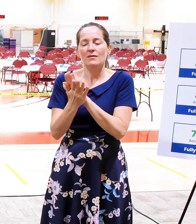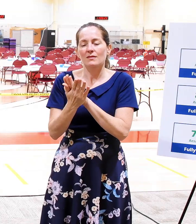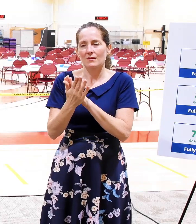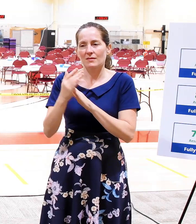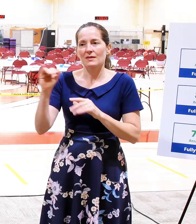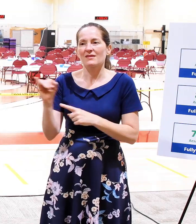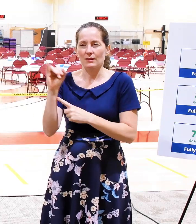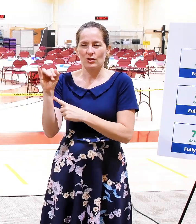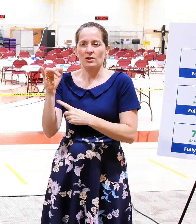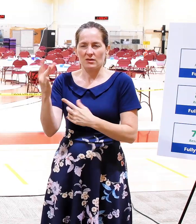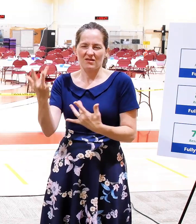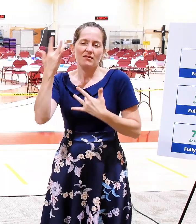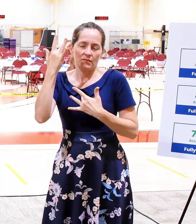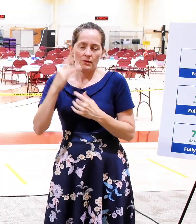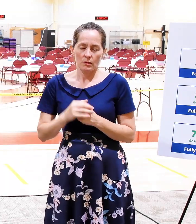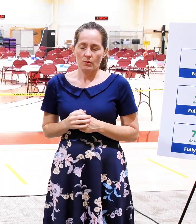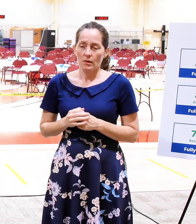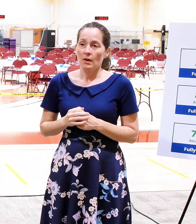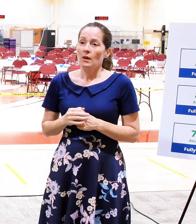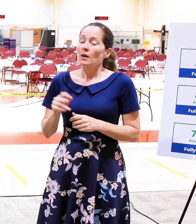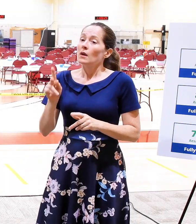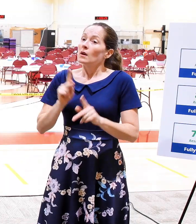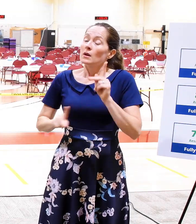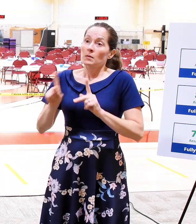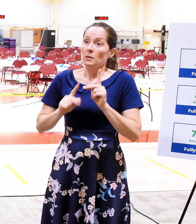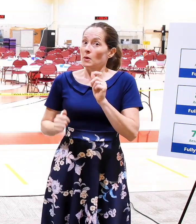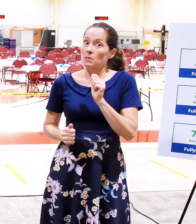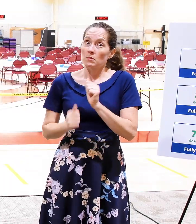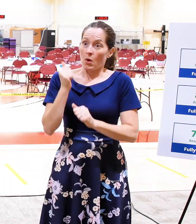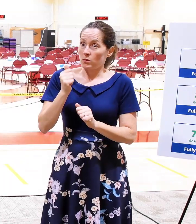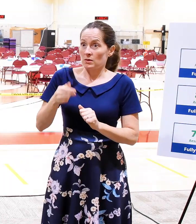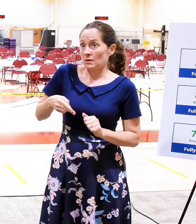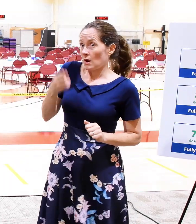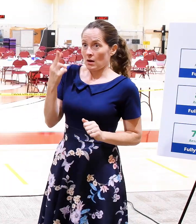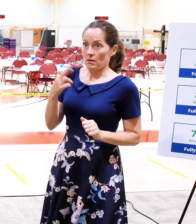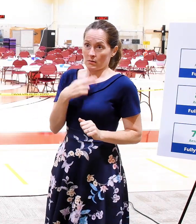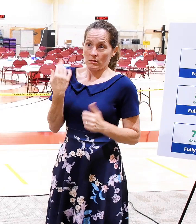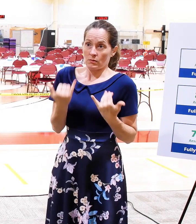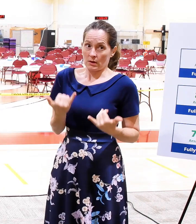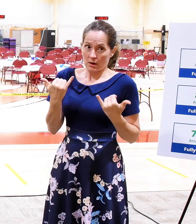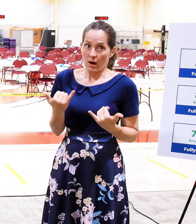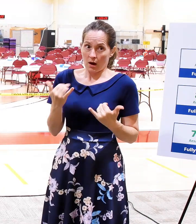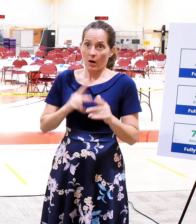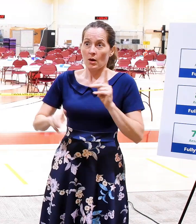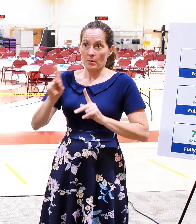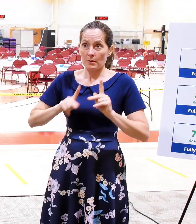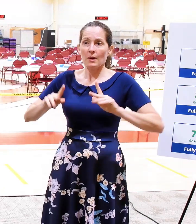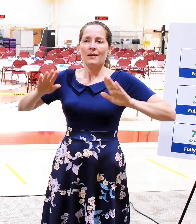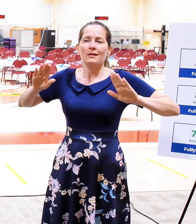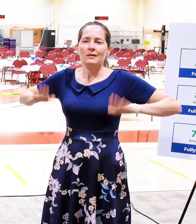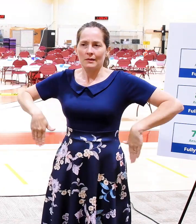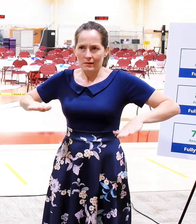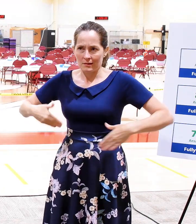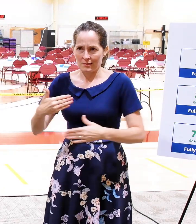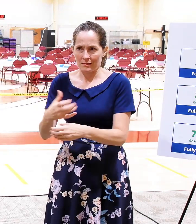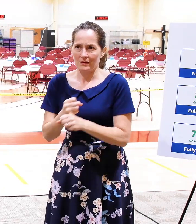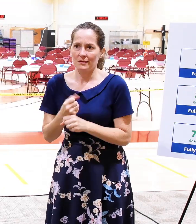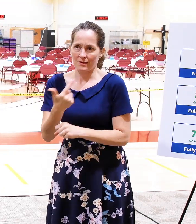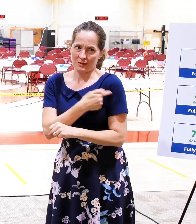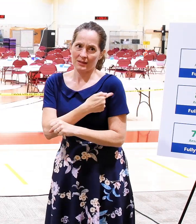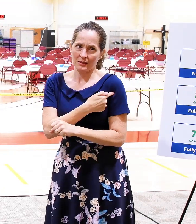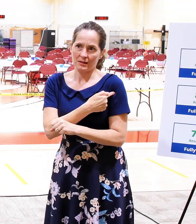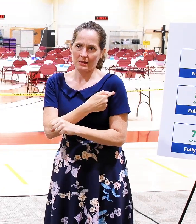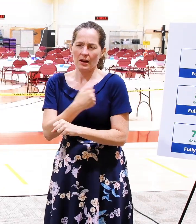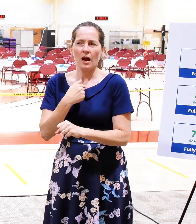The people most at risk right now are the unvaccinated. Let me repeat that. The people most at risk right